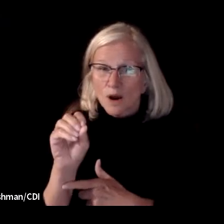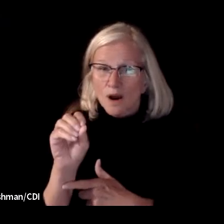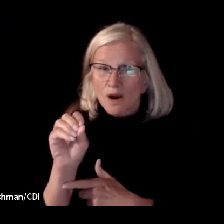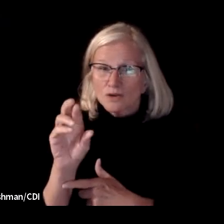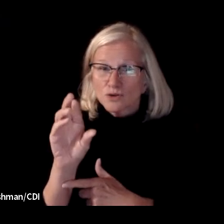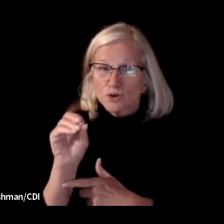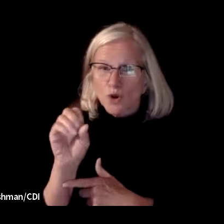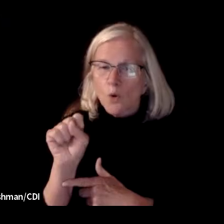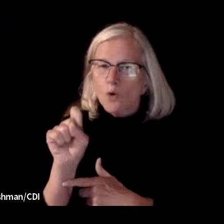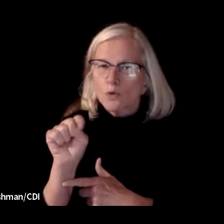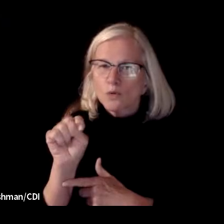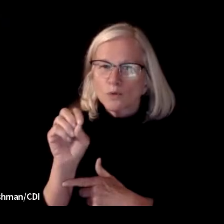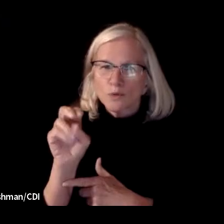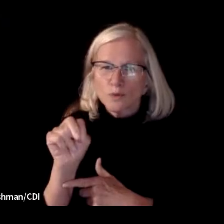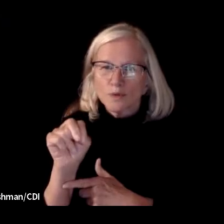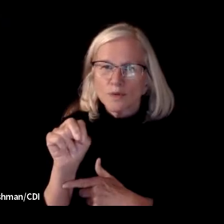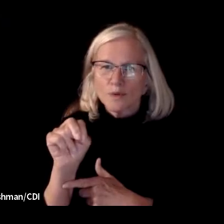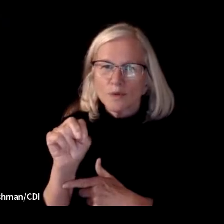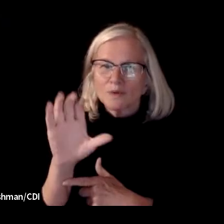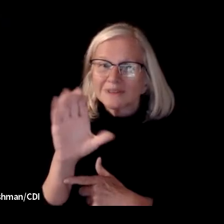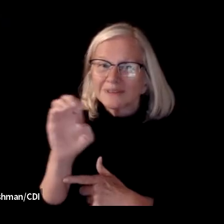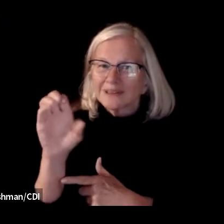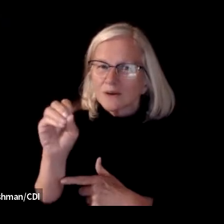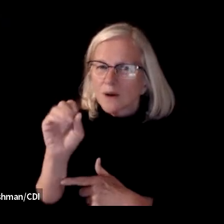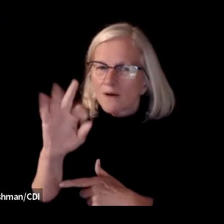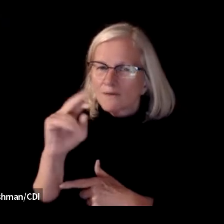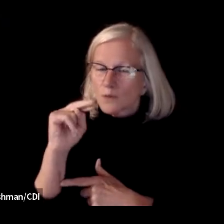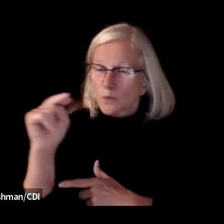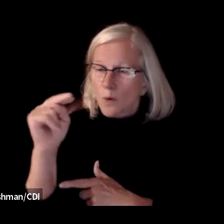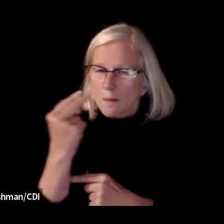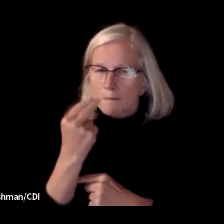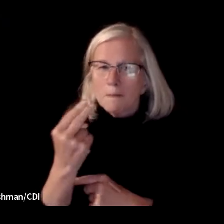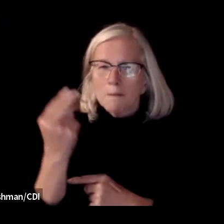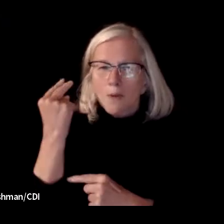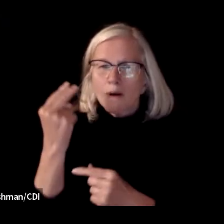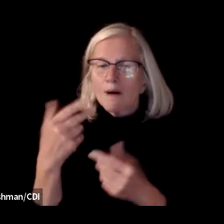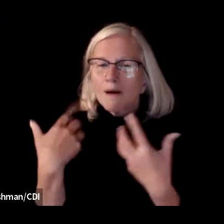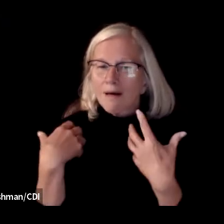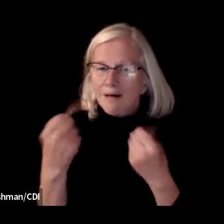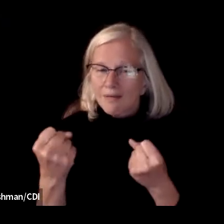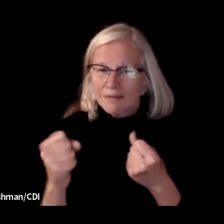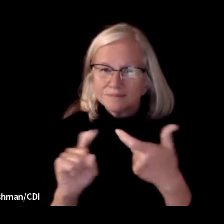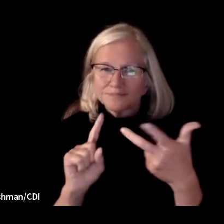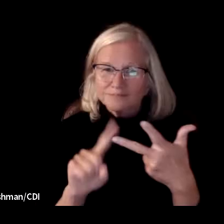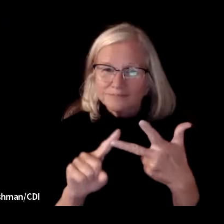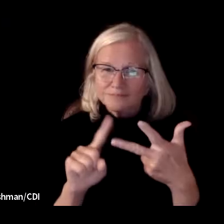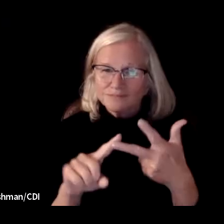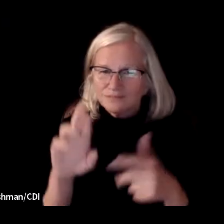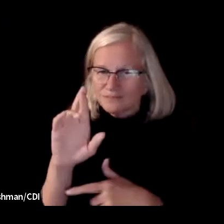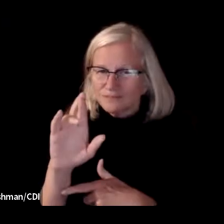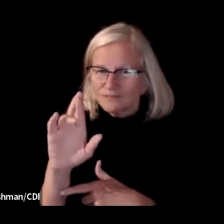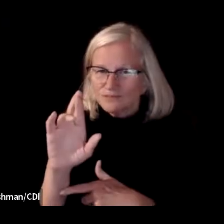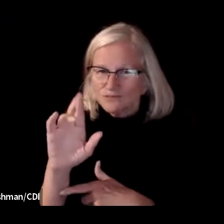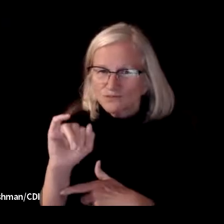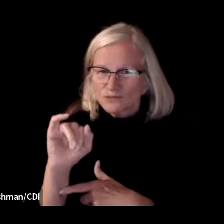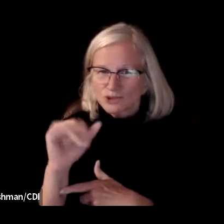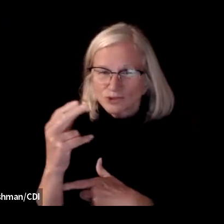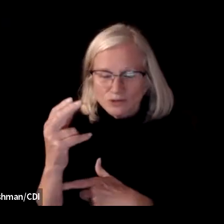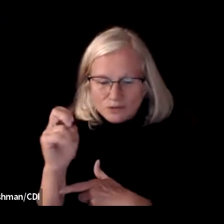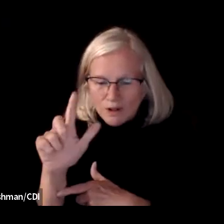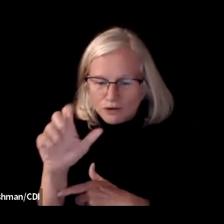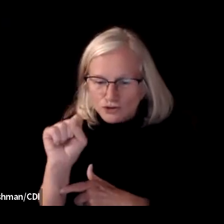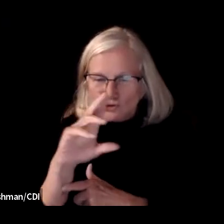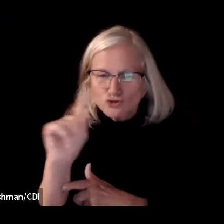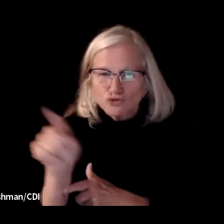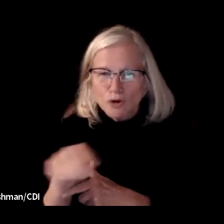of Winona Health, and Dr. Mark Gorelick, President and CEO of Children's Minnesota. After those opening comments, we'll take questions from